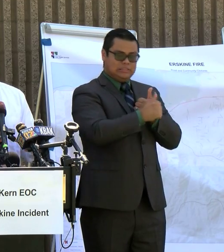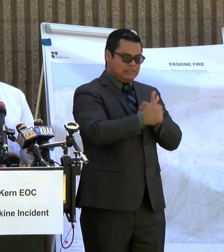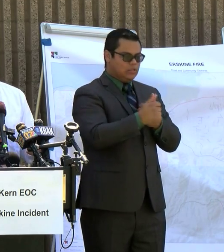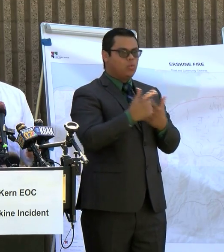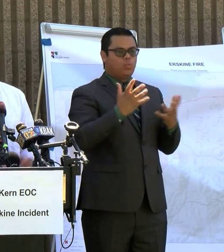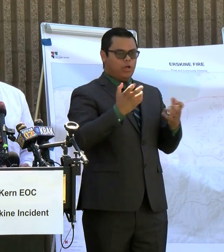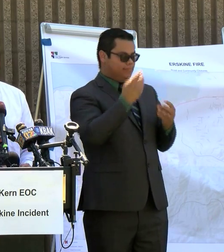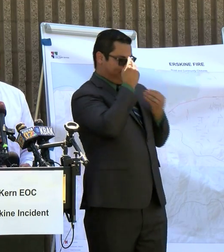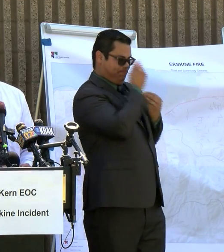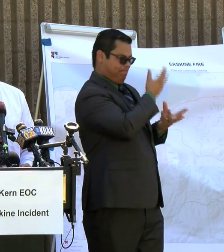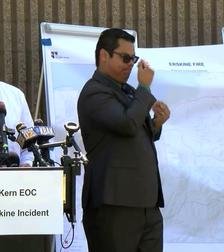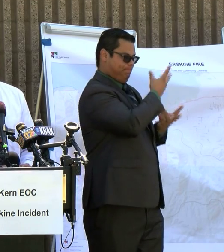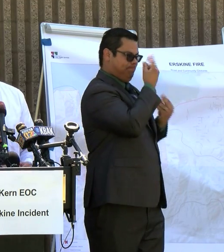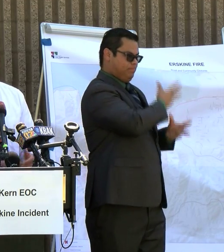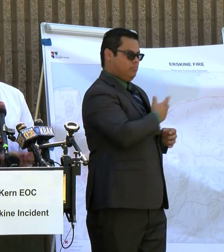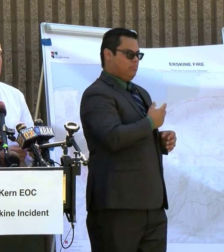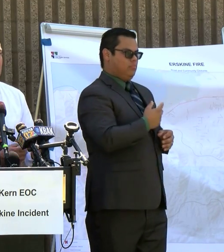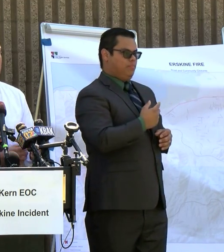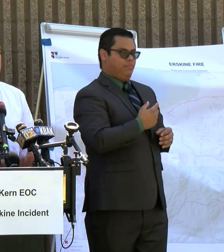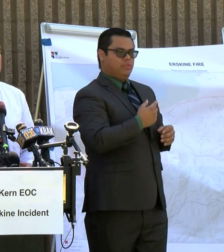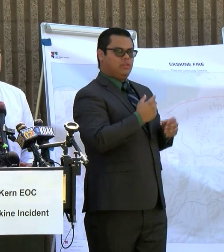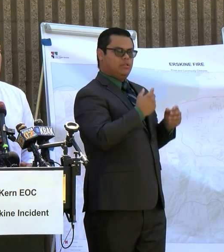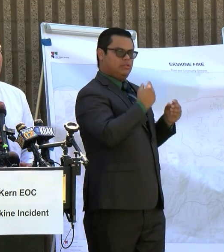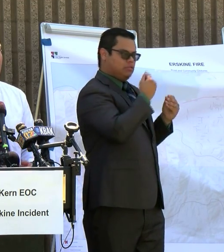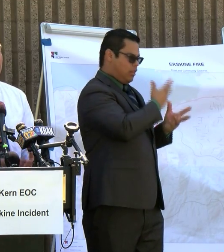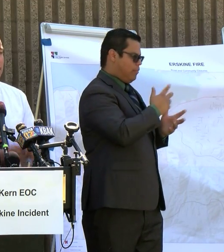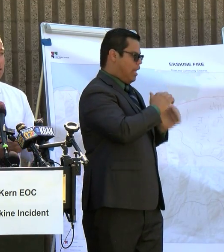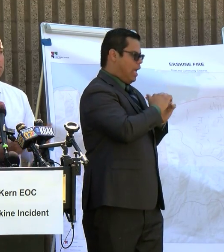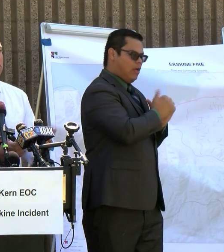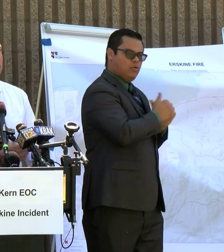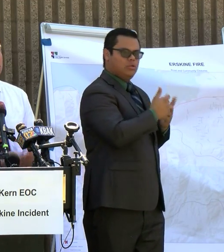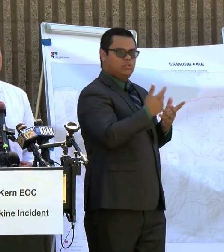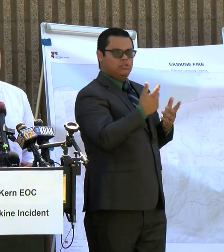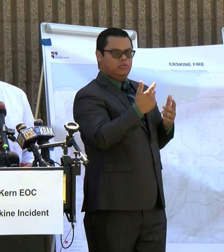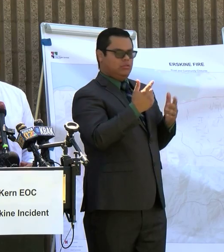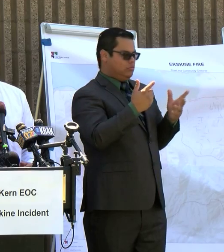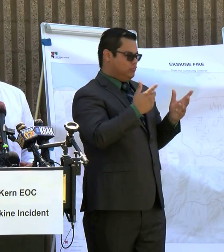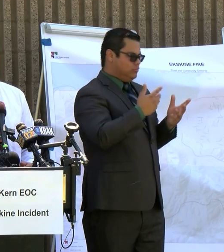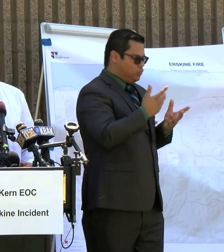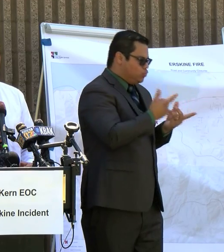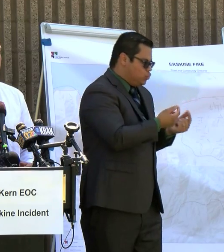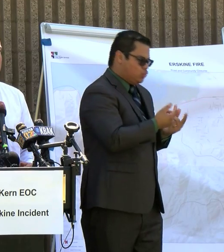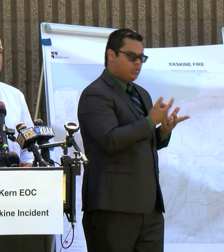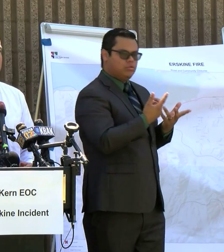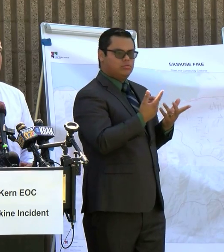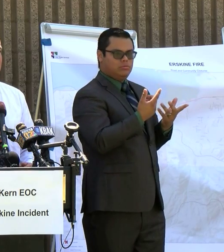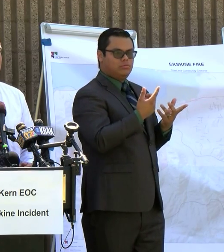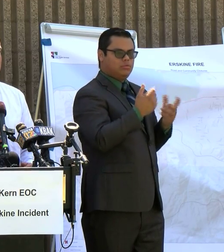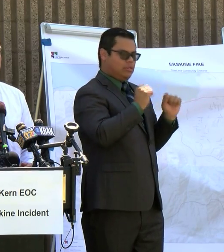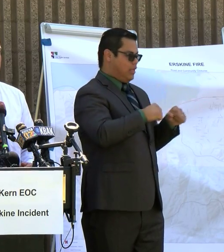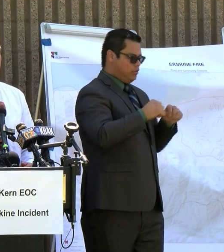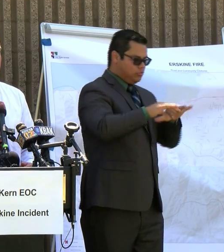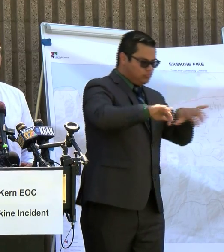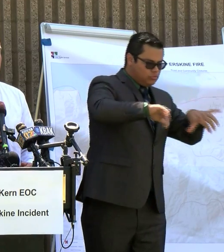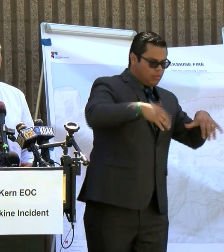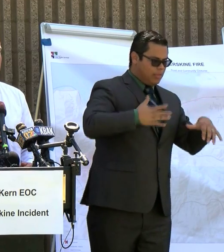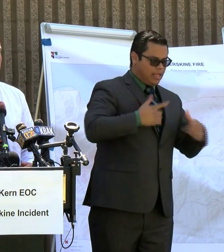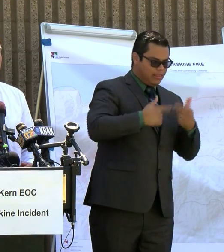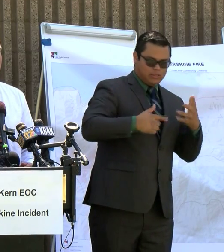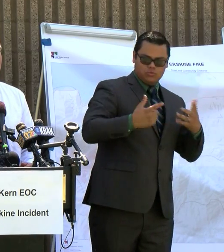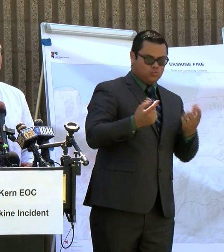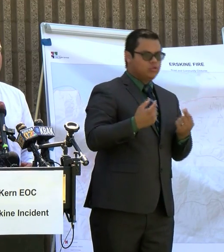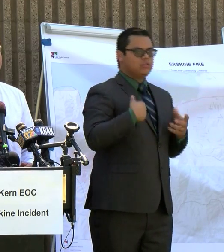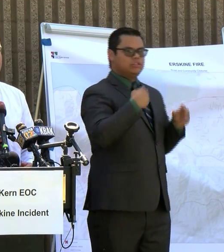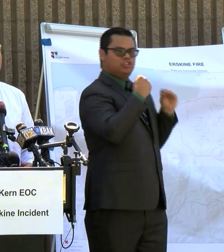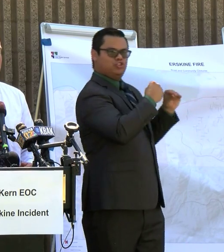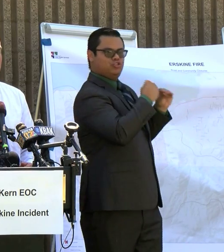that they can take precautions when they are choosing how to sift through the material and what they're going to do from here. And how does that work?